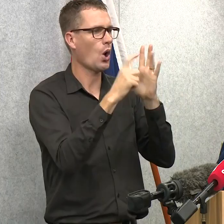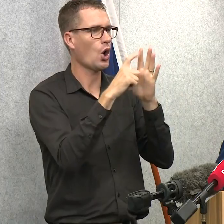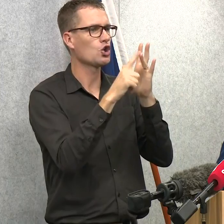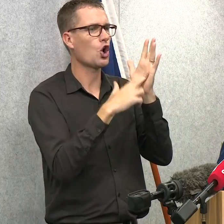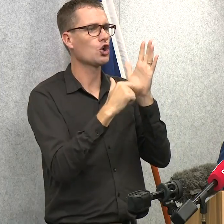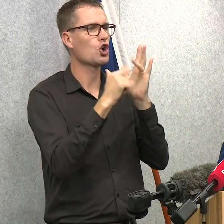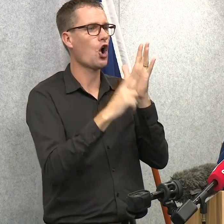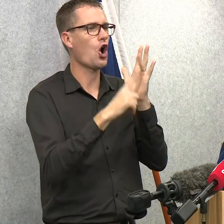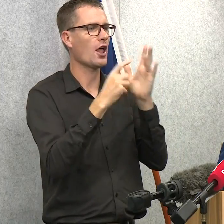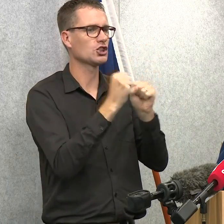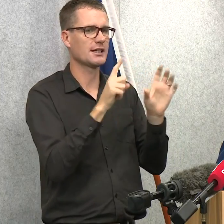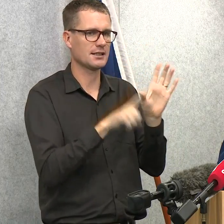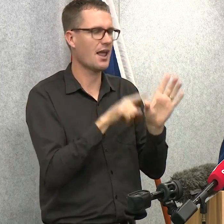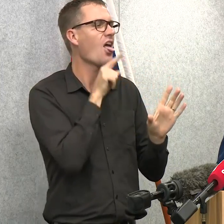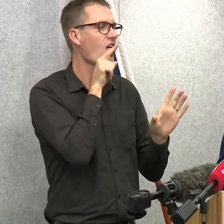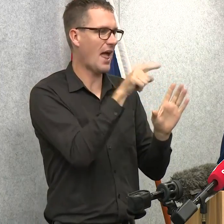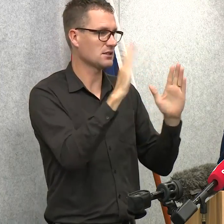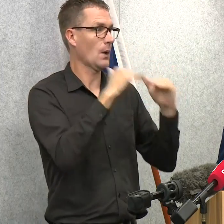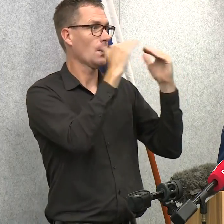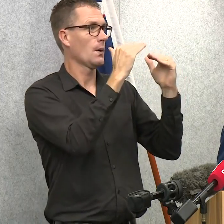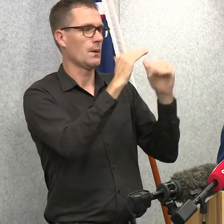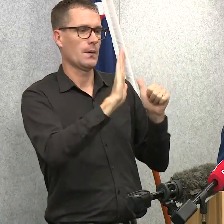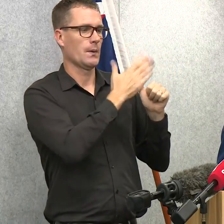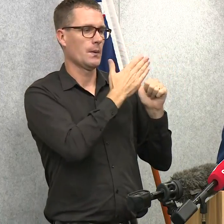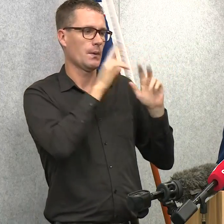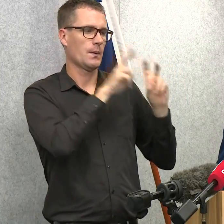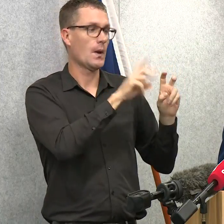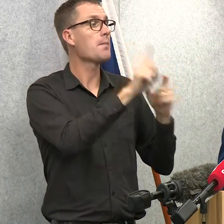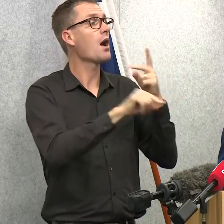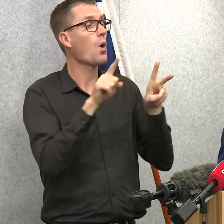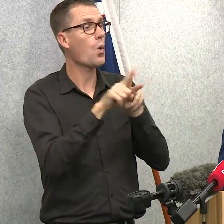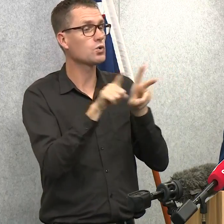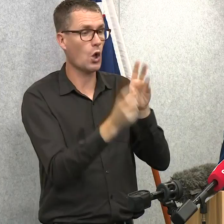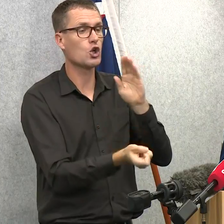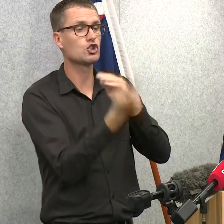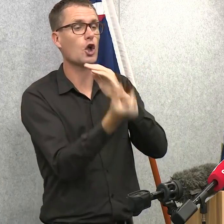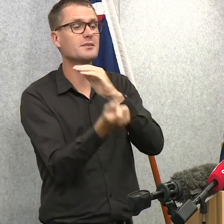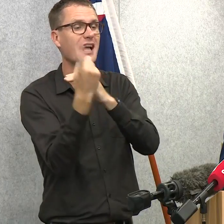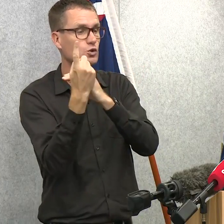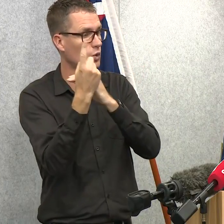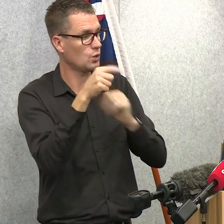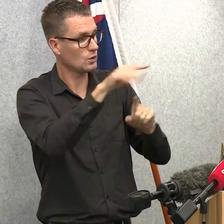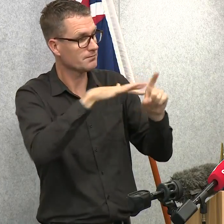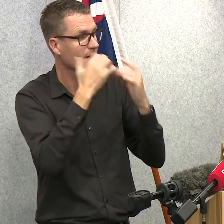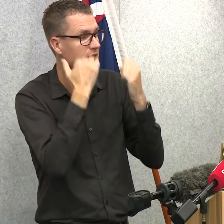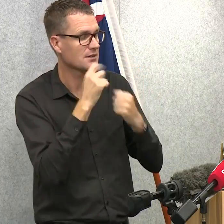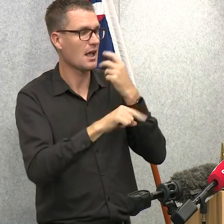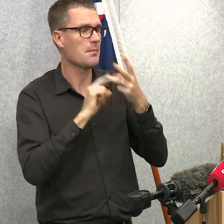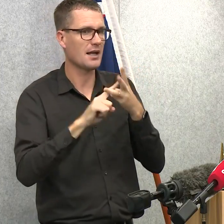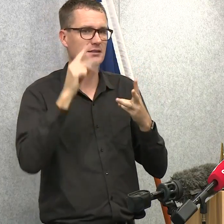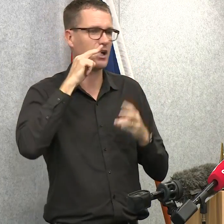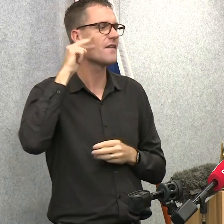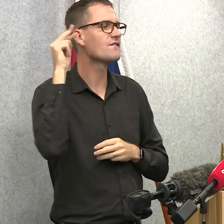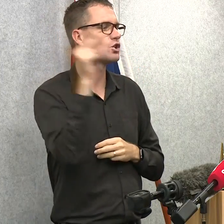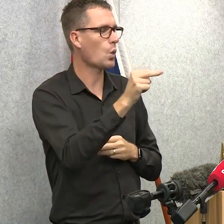That's the top bar, but we use circumstantial and visual as part of that process. But have you been using visual? Because